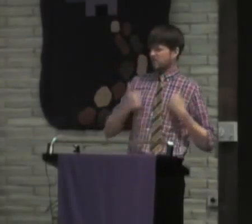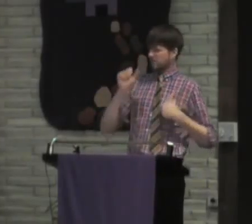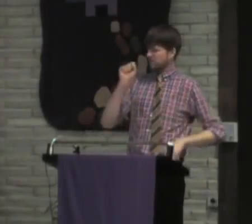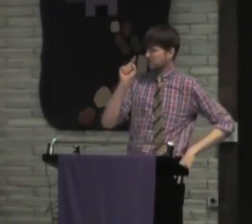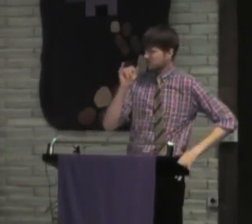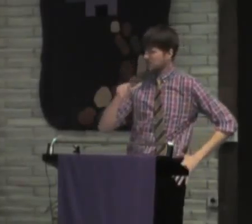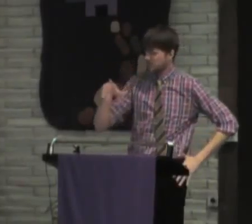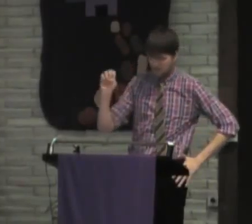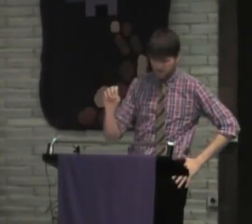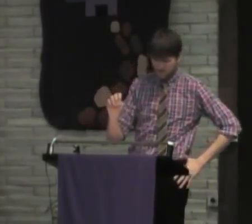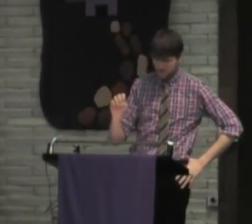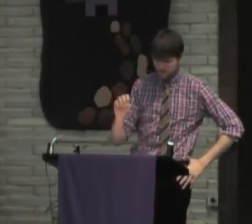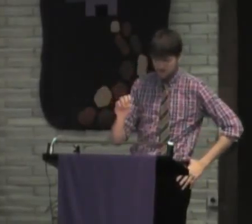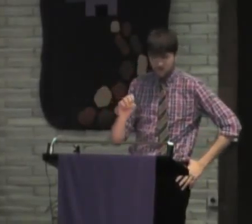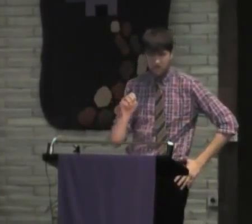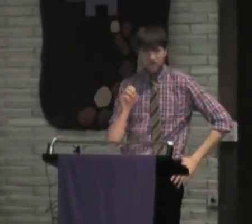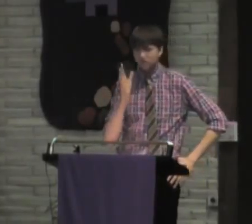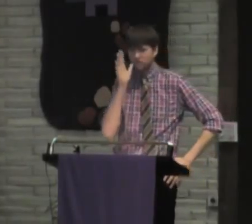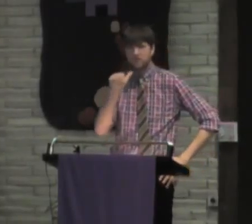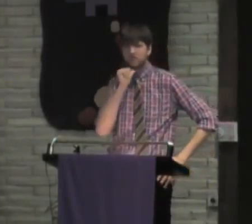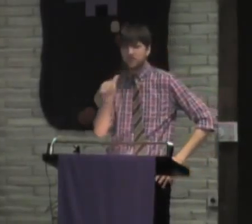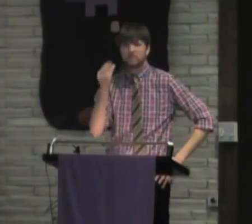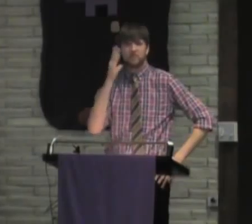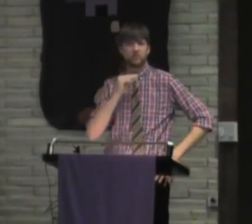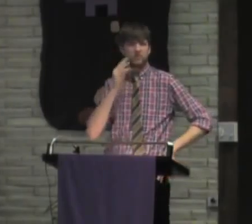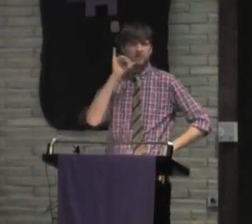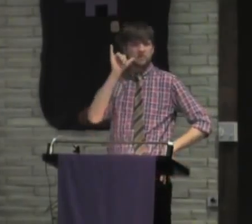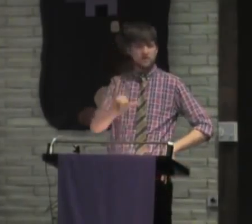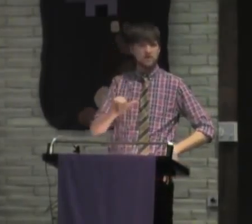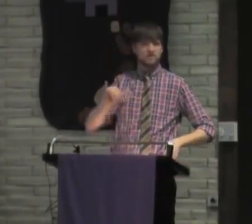Some people just live in a style of negativity.